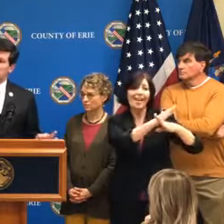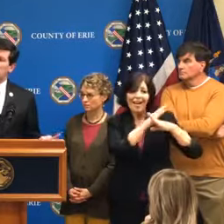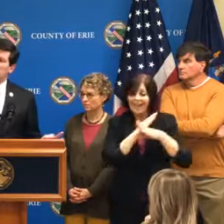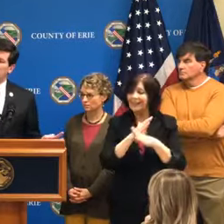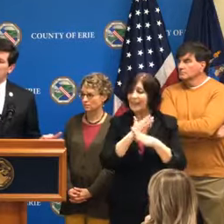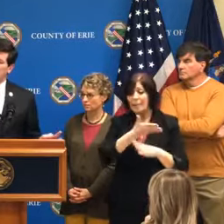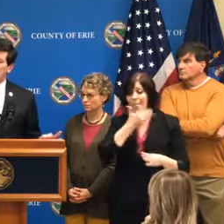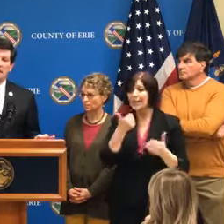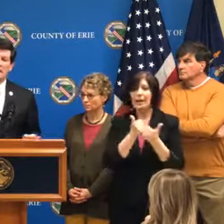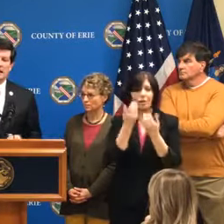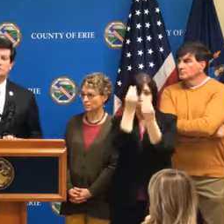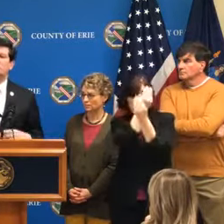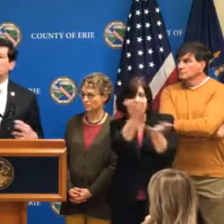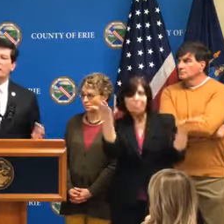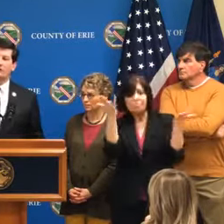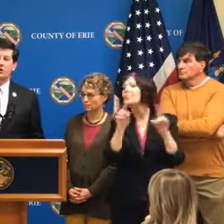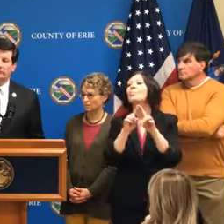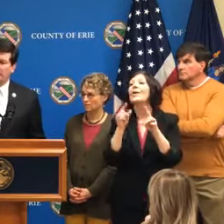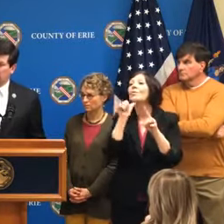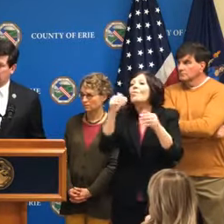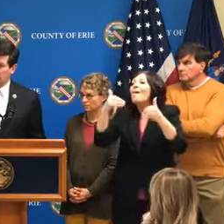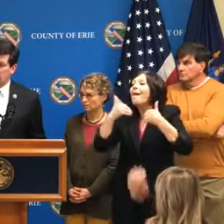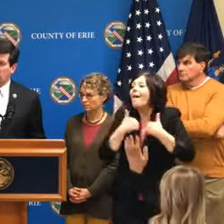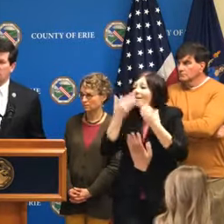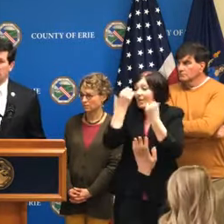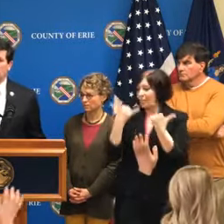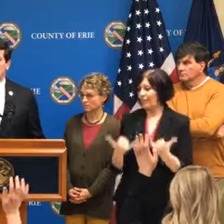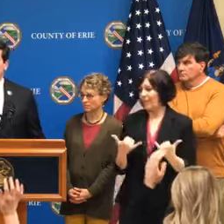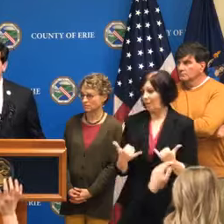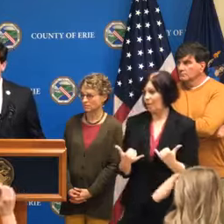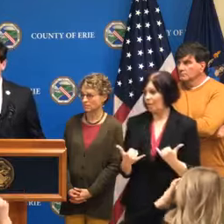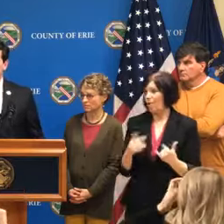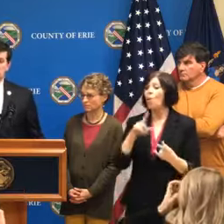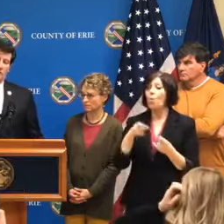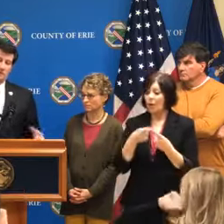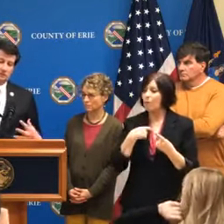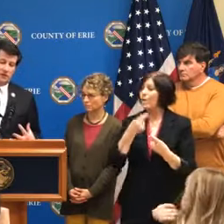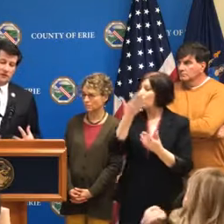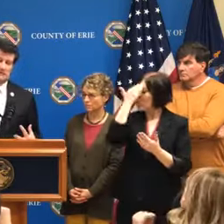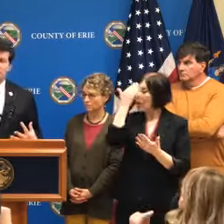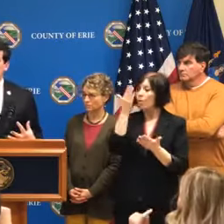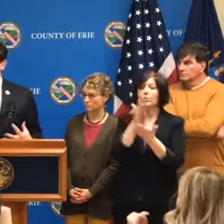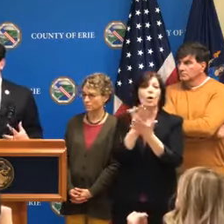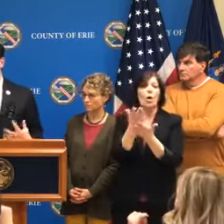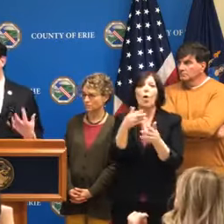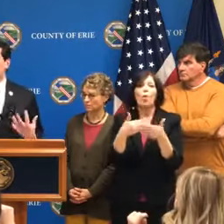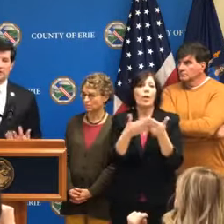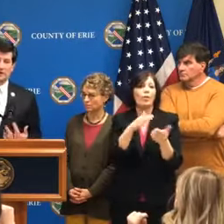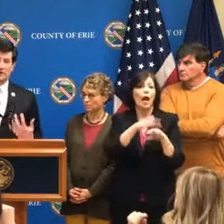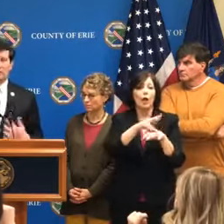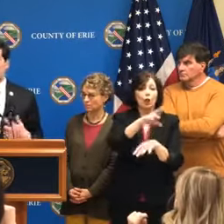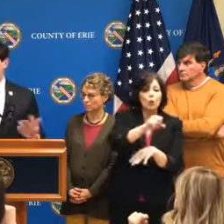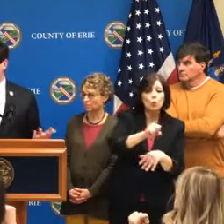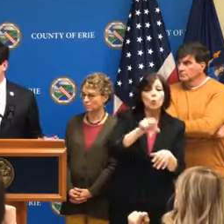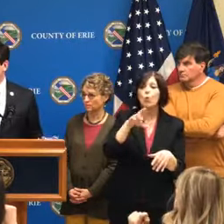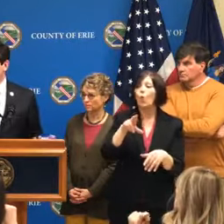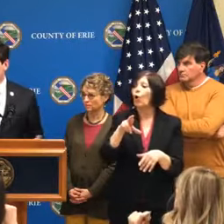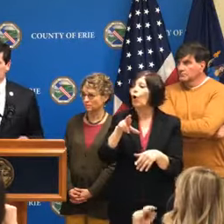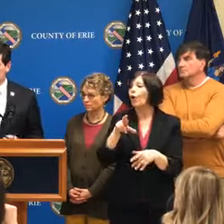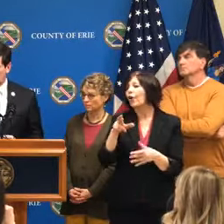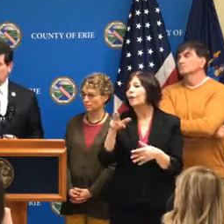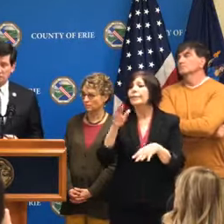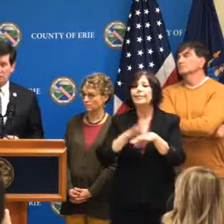way is to get that information out. I just don't have all of that right now. And once we do, we'll share it, whether it's a press conference or more likely a press